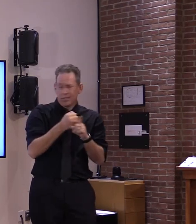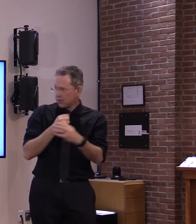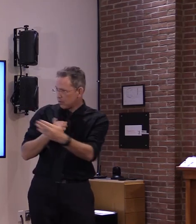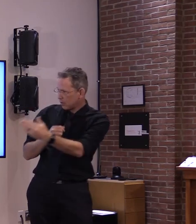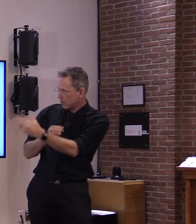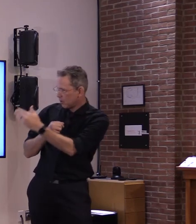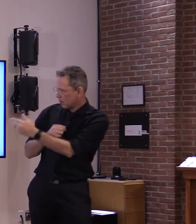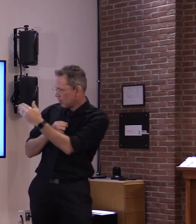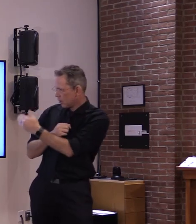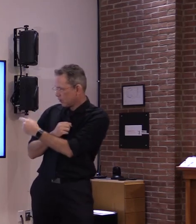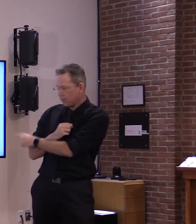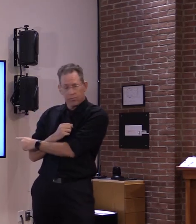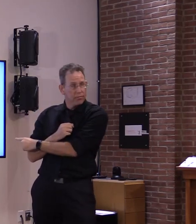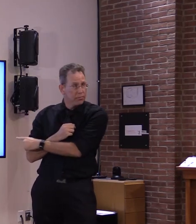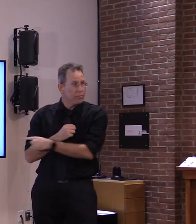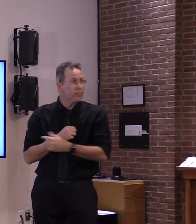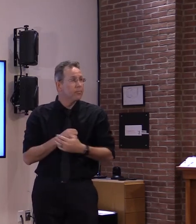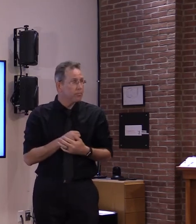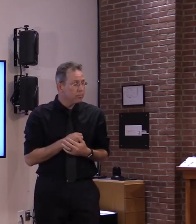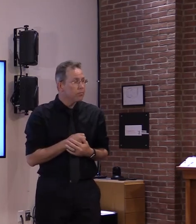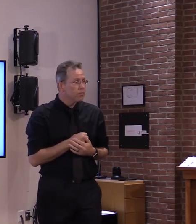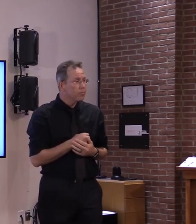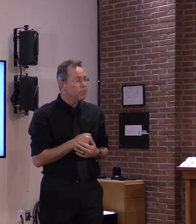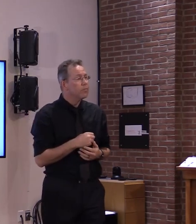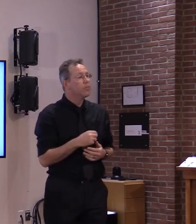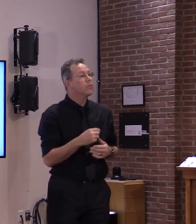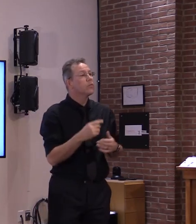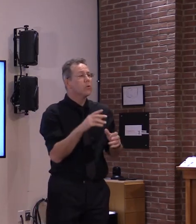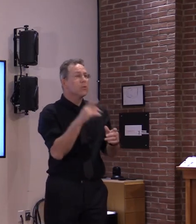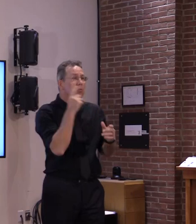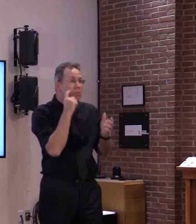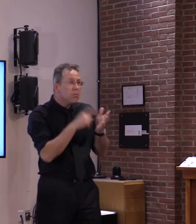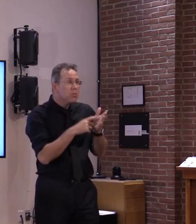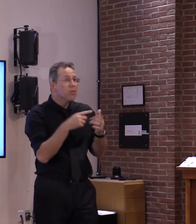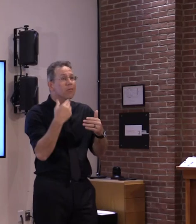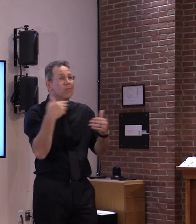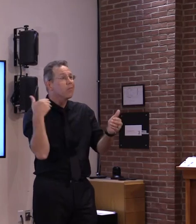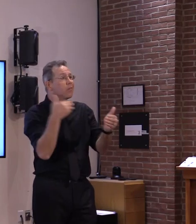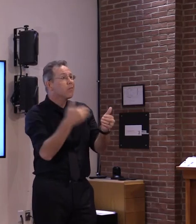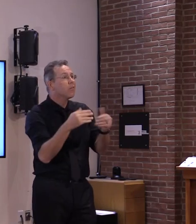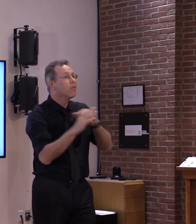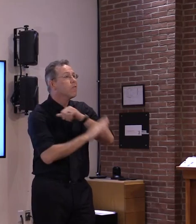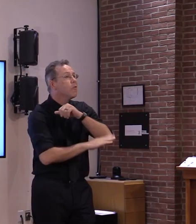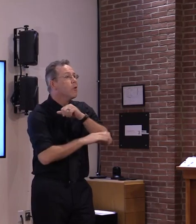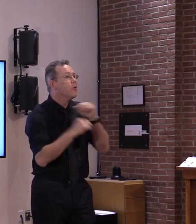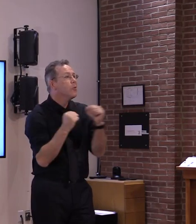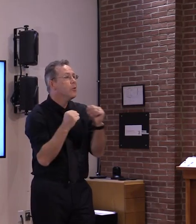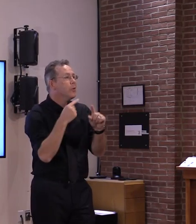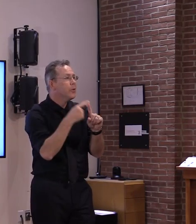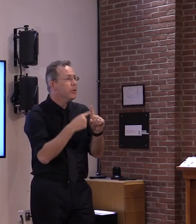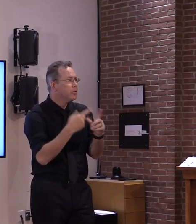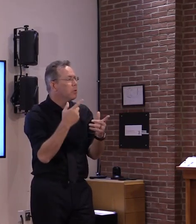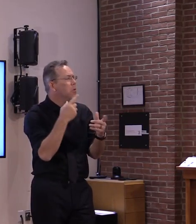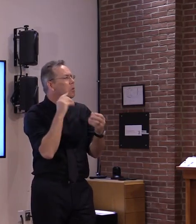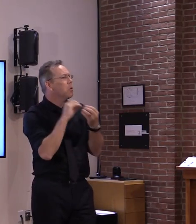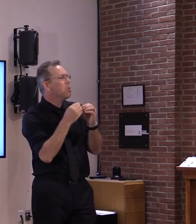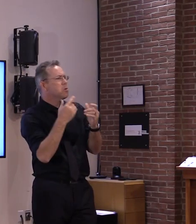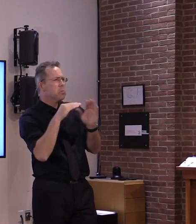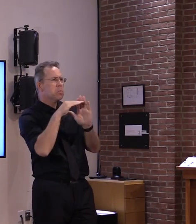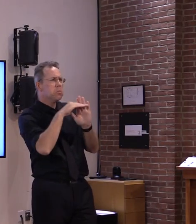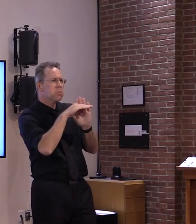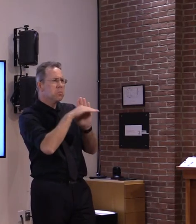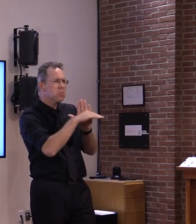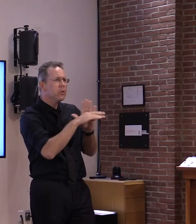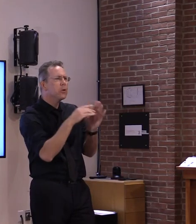obvious from the way the graph looks that as we've entered the fall, we've had a pretty consistent new normal of